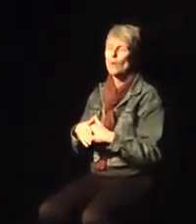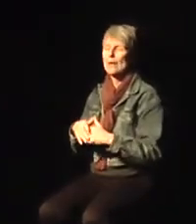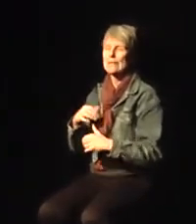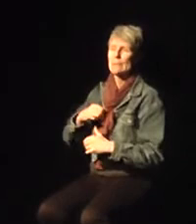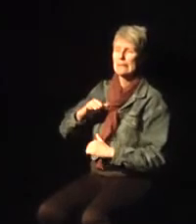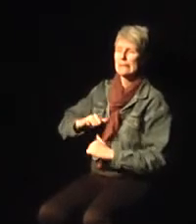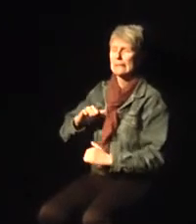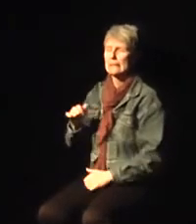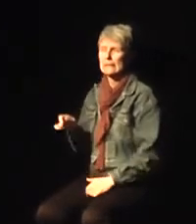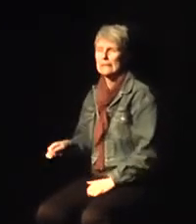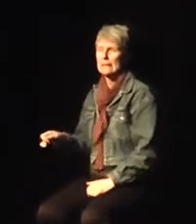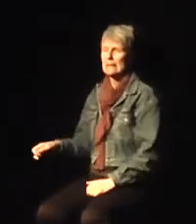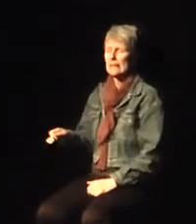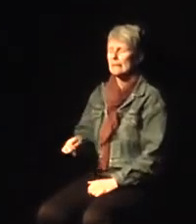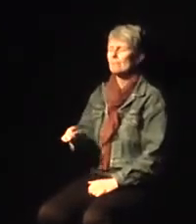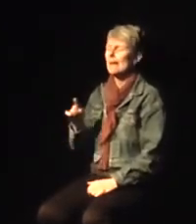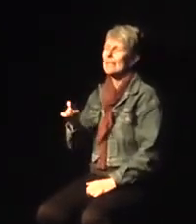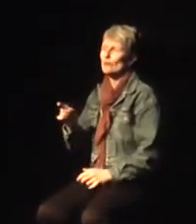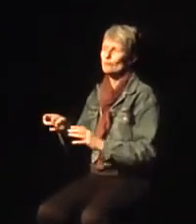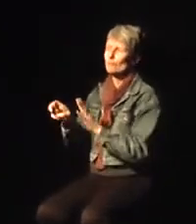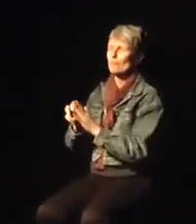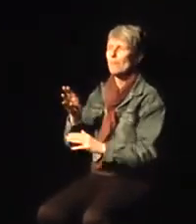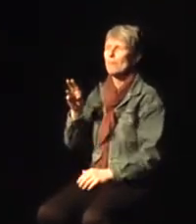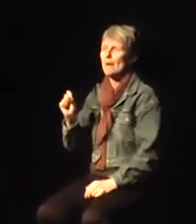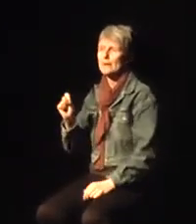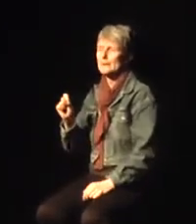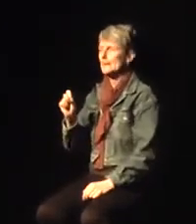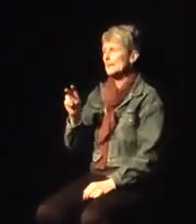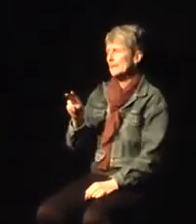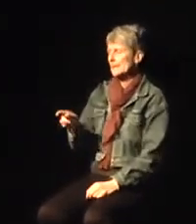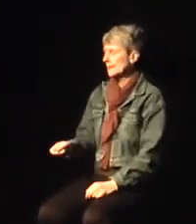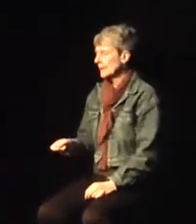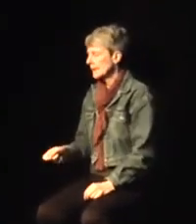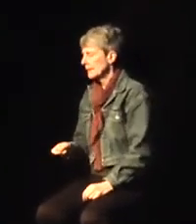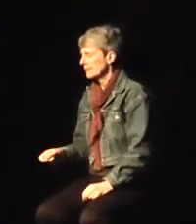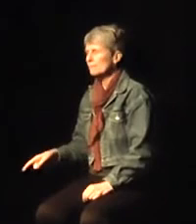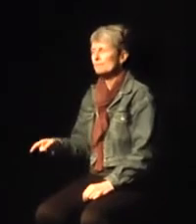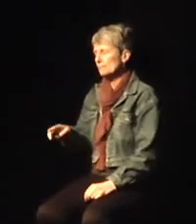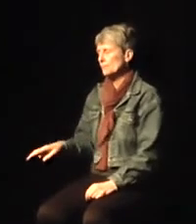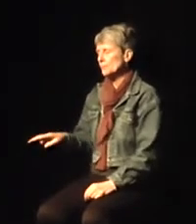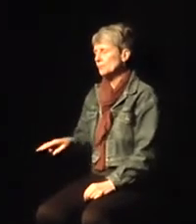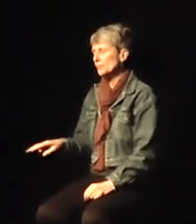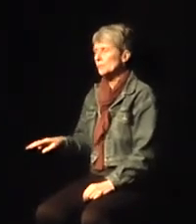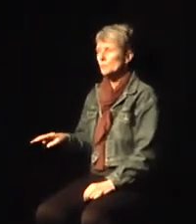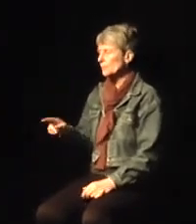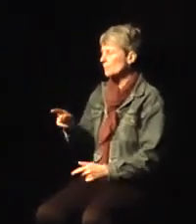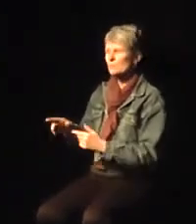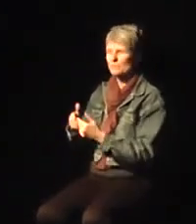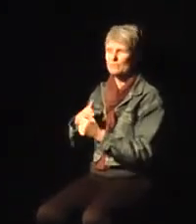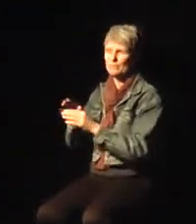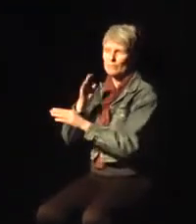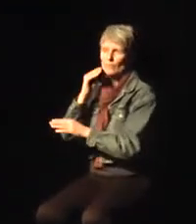this. I need to take the bus. I stare at the cane for a moment as it leans next to the door of my